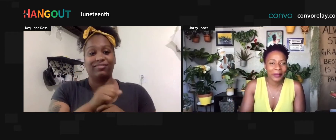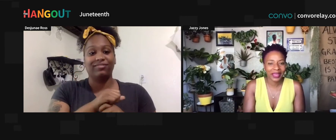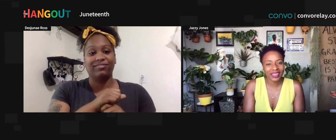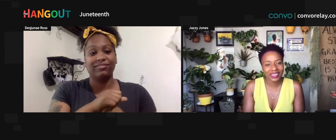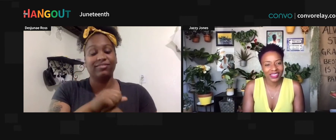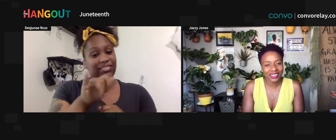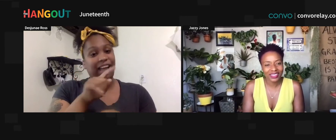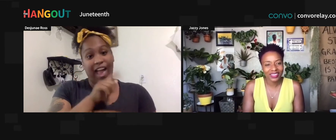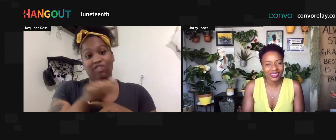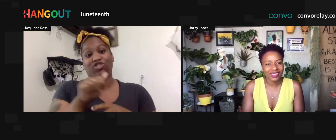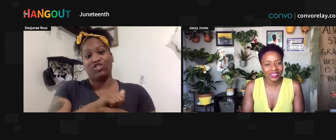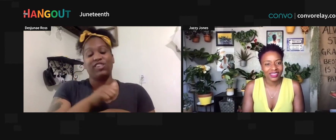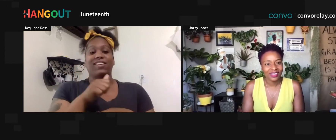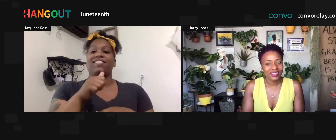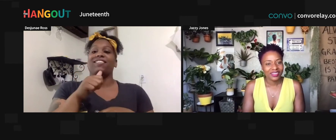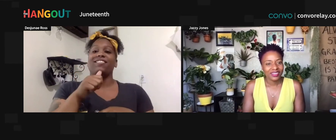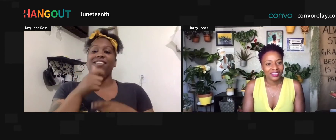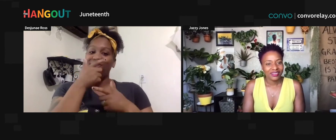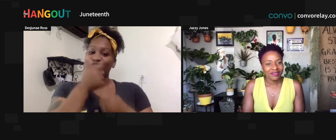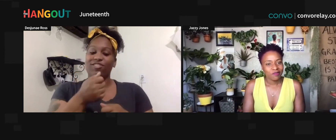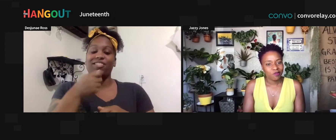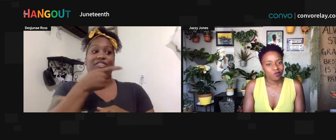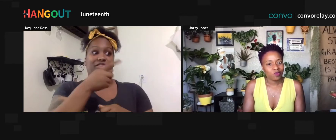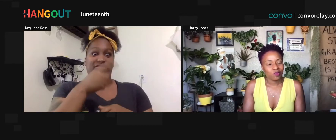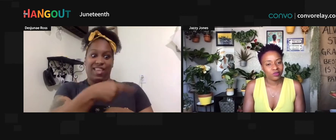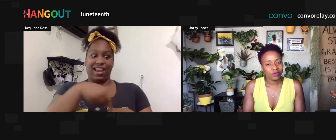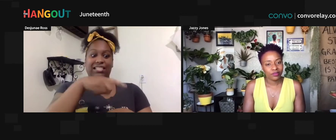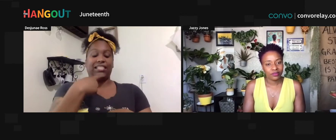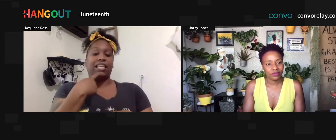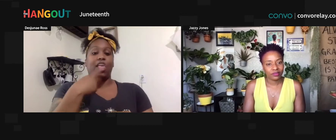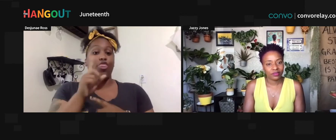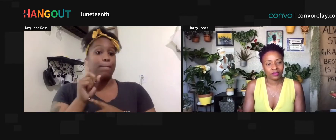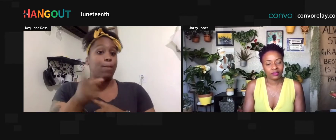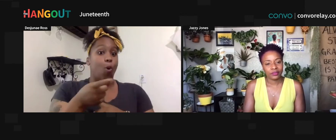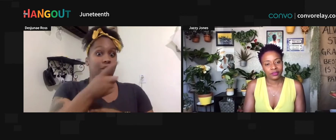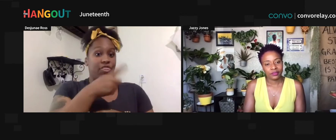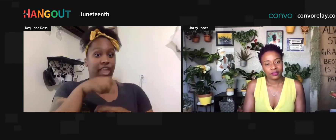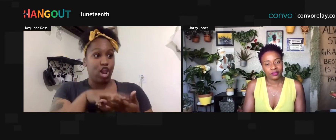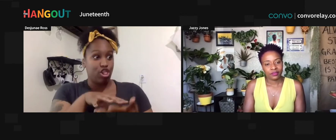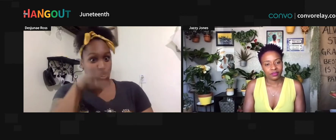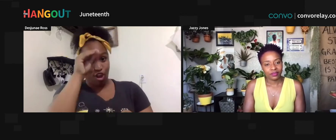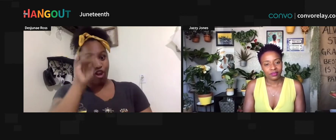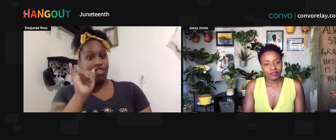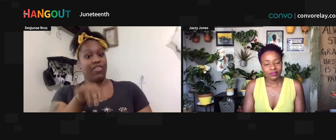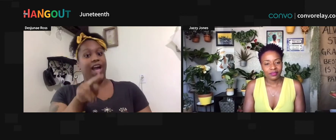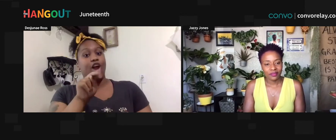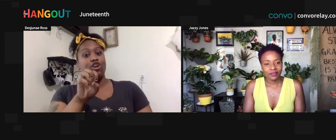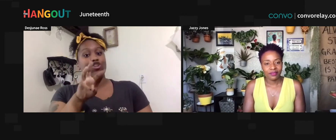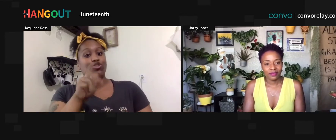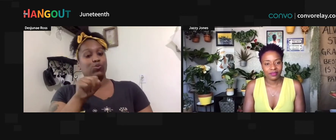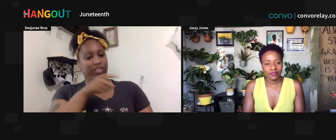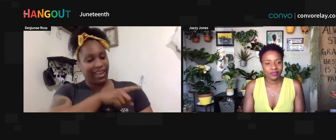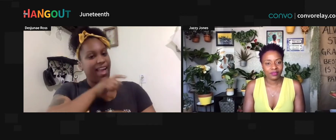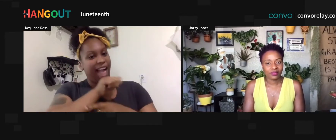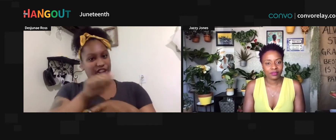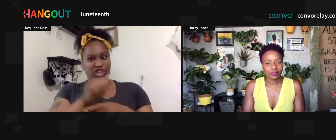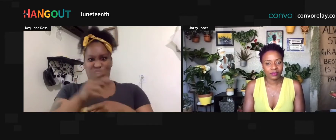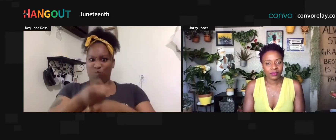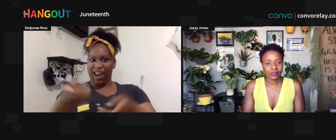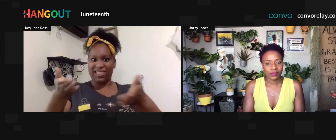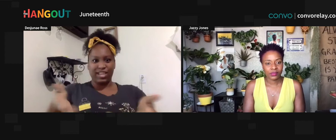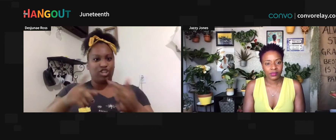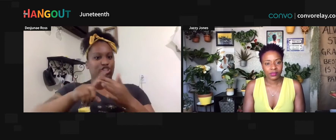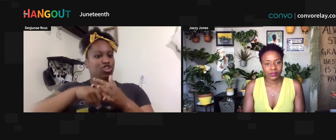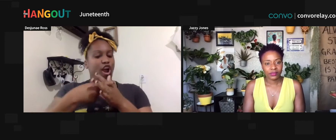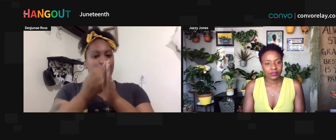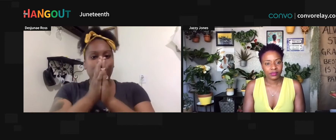thinking about, well, what is that going to be like? And I wonder what it was like for them. And it's interesting because the moment that they found